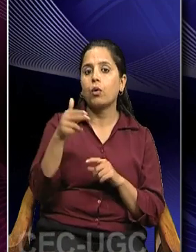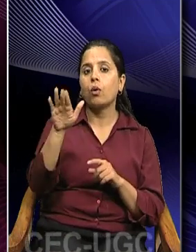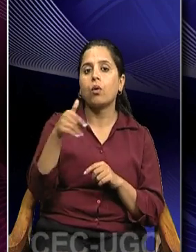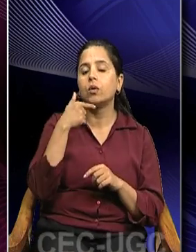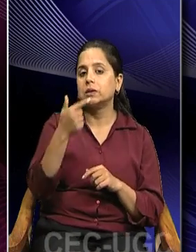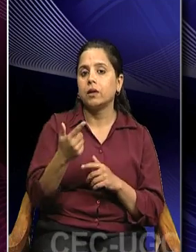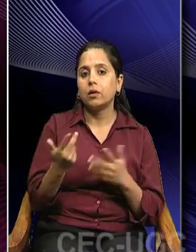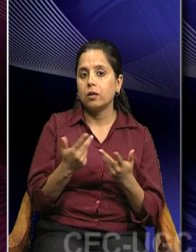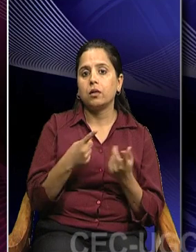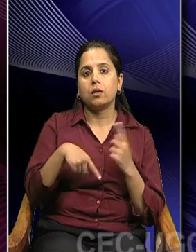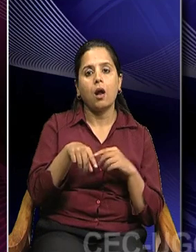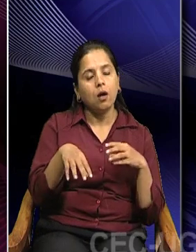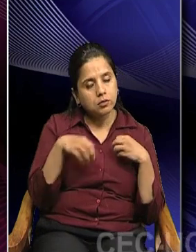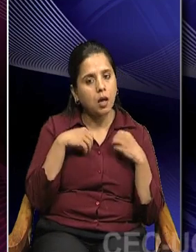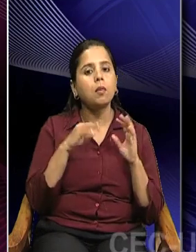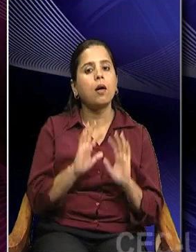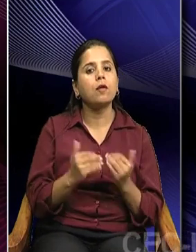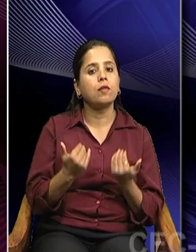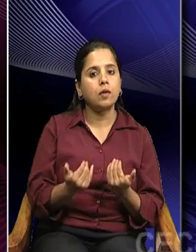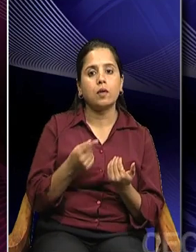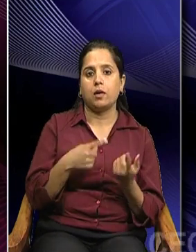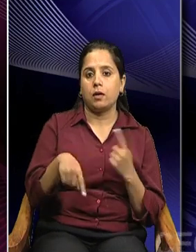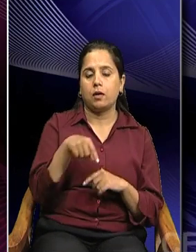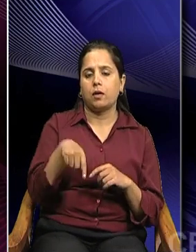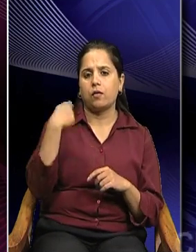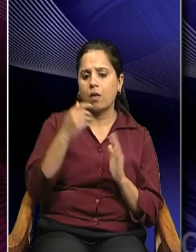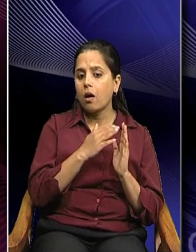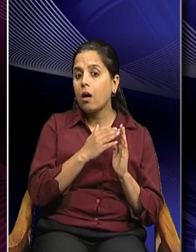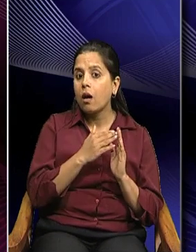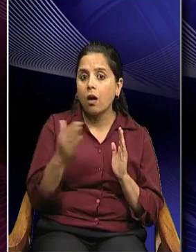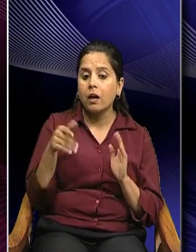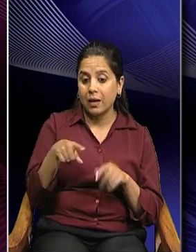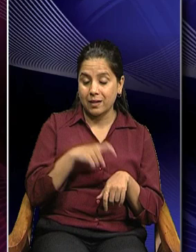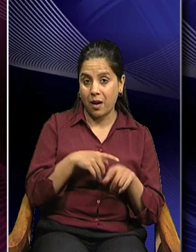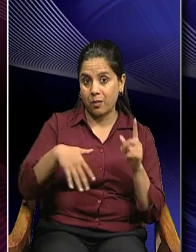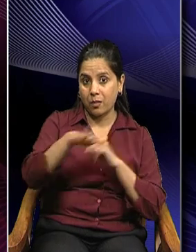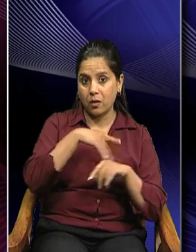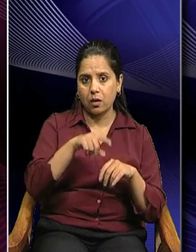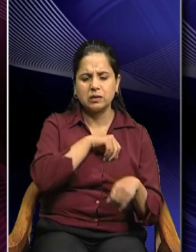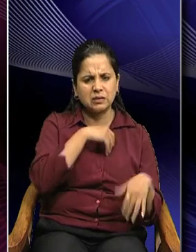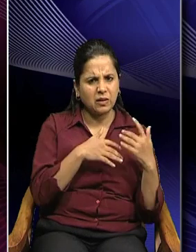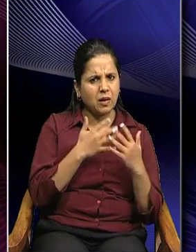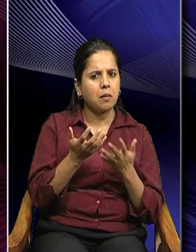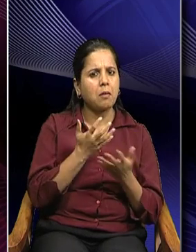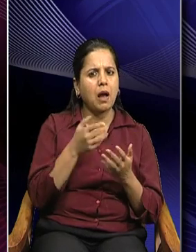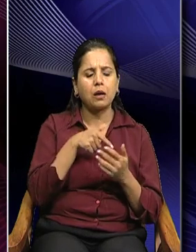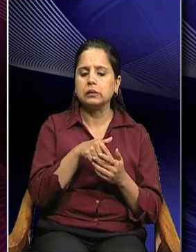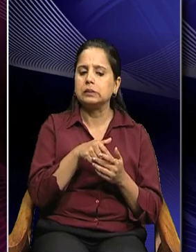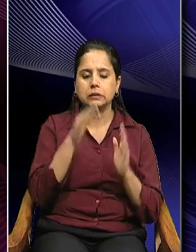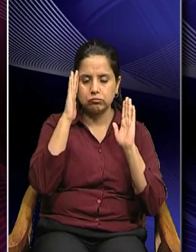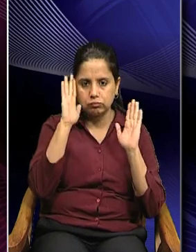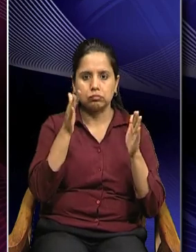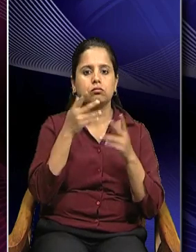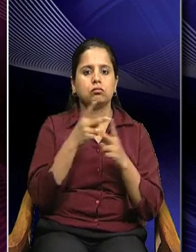said that they admitted that this era is actually suffering from marketing myopia,